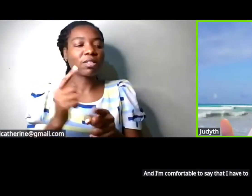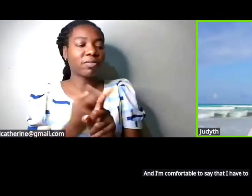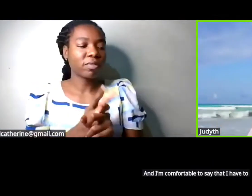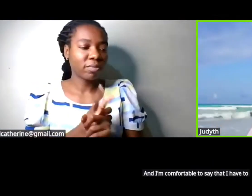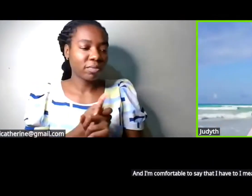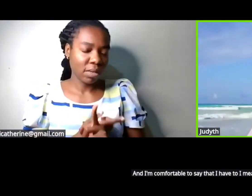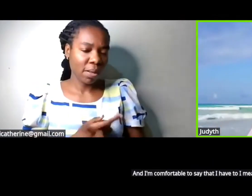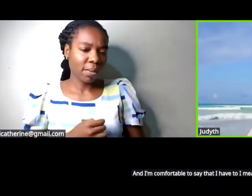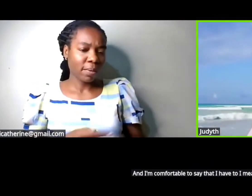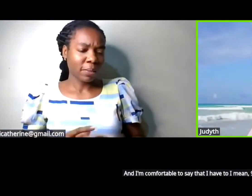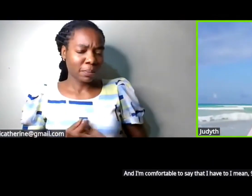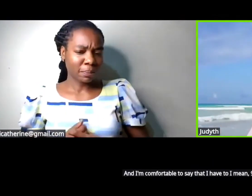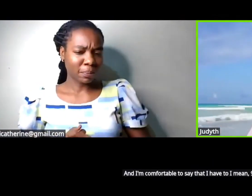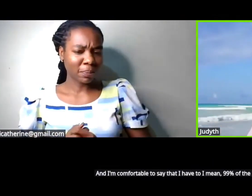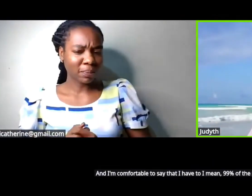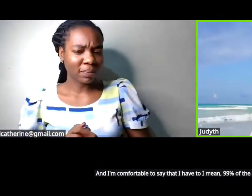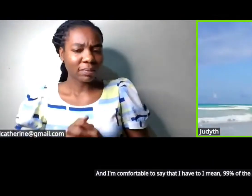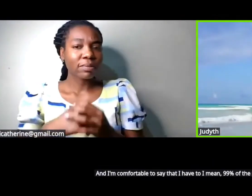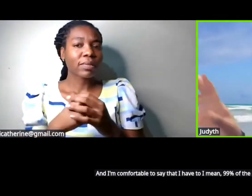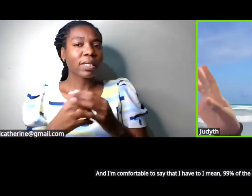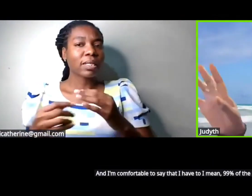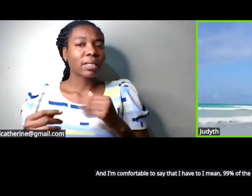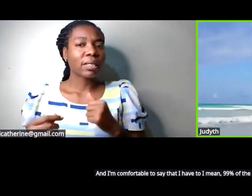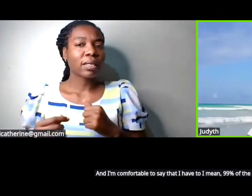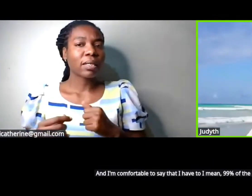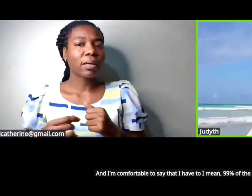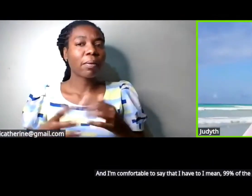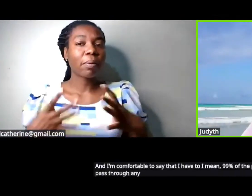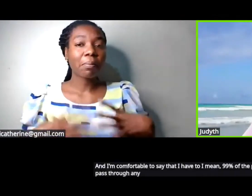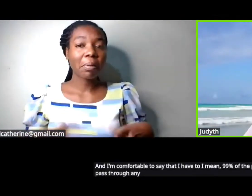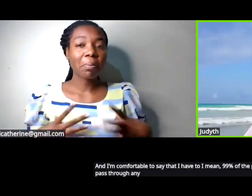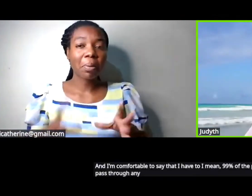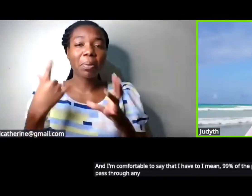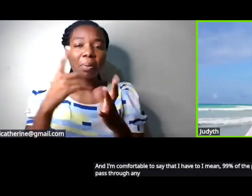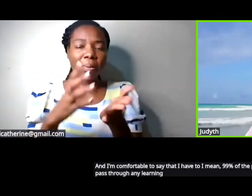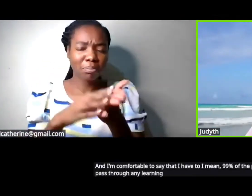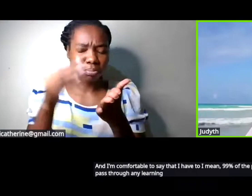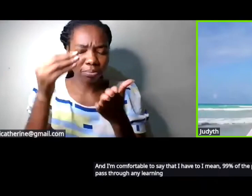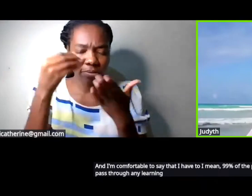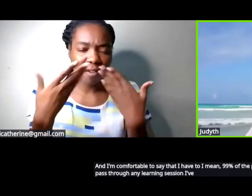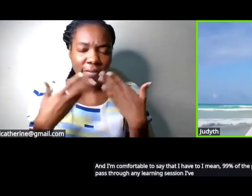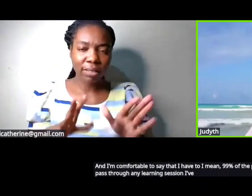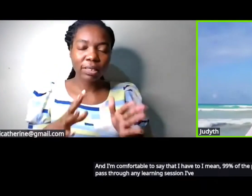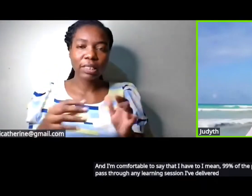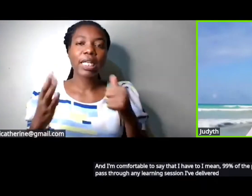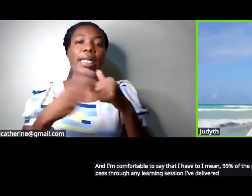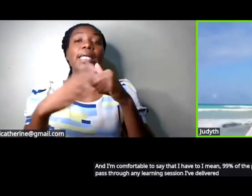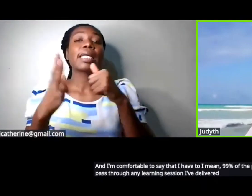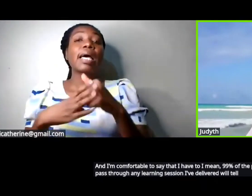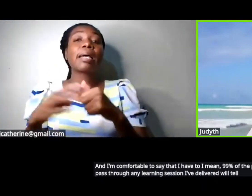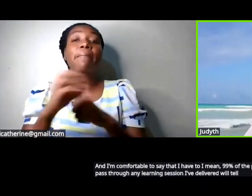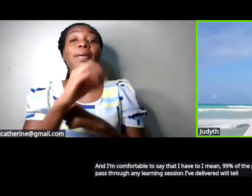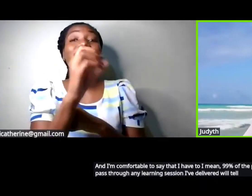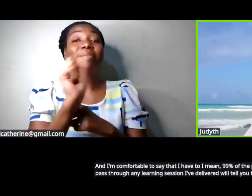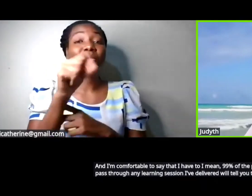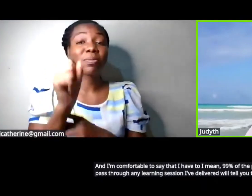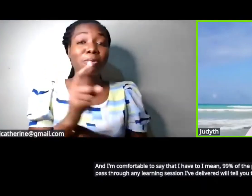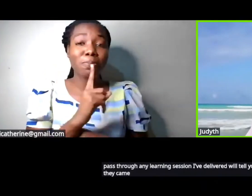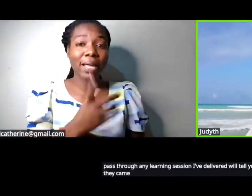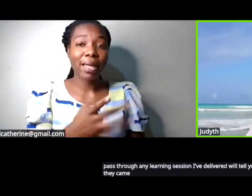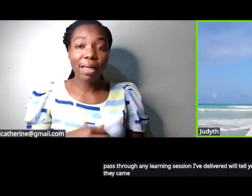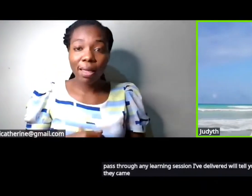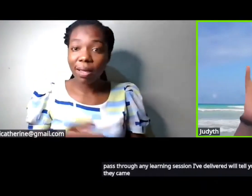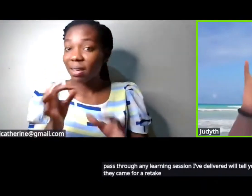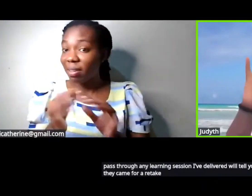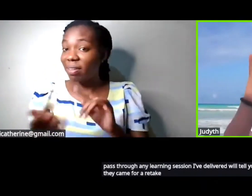99% of the people who have passed through any learning session I've delivered will tell you that even if they came for a retake, they